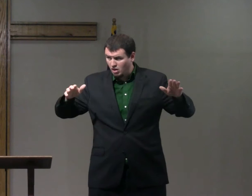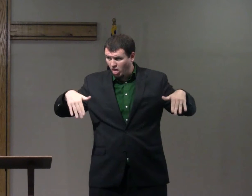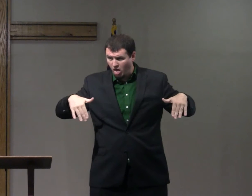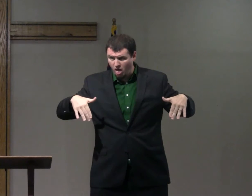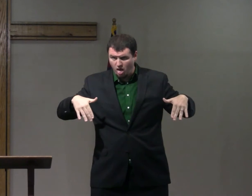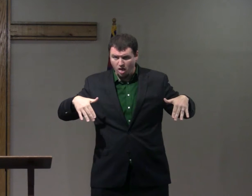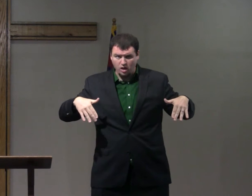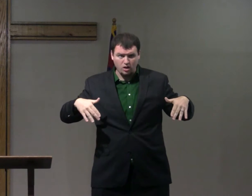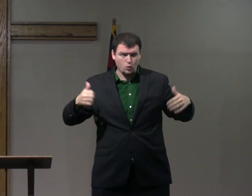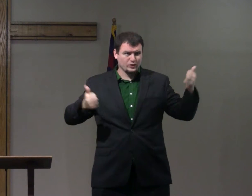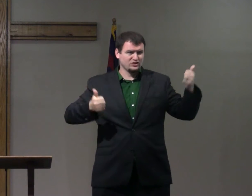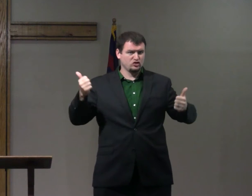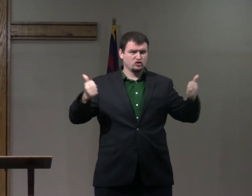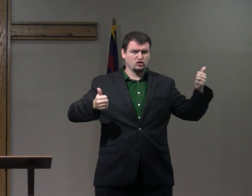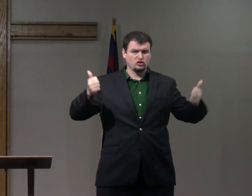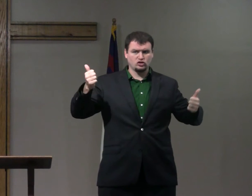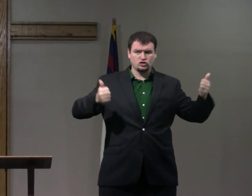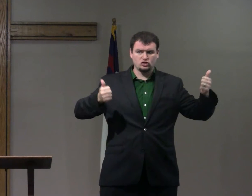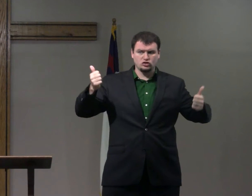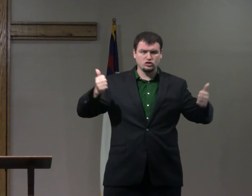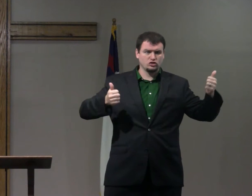So now I ask you, have you been saved?